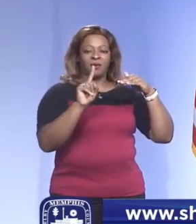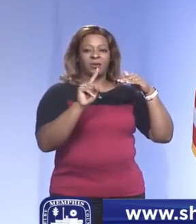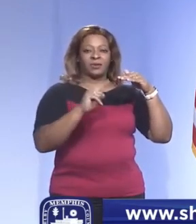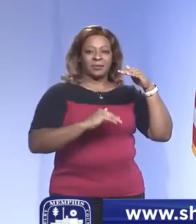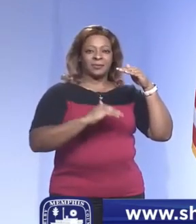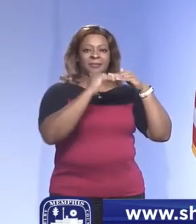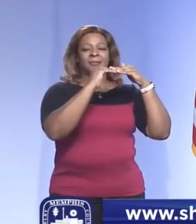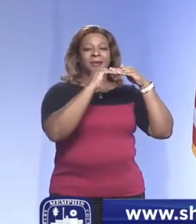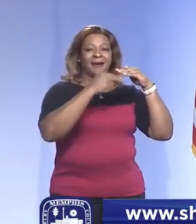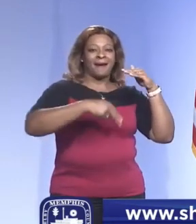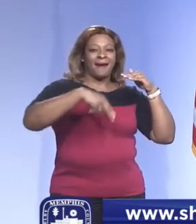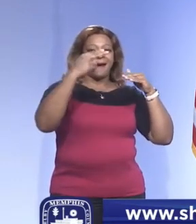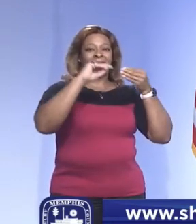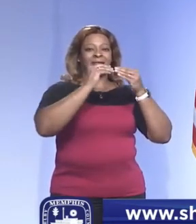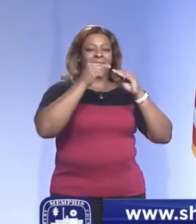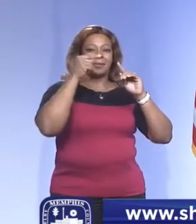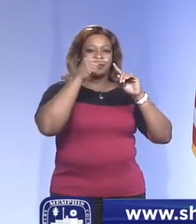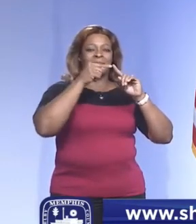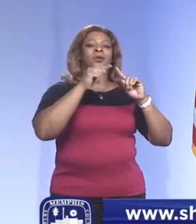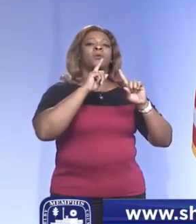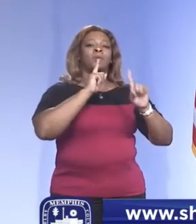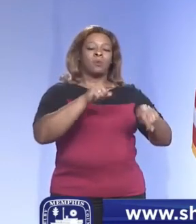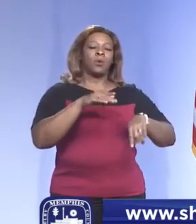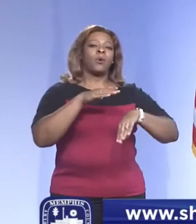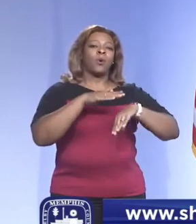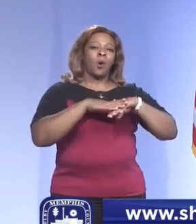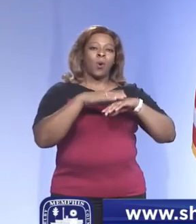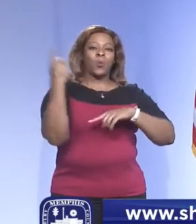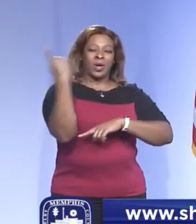with the highest number of cases reported on a single